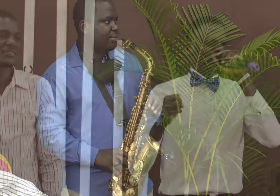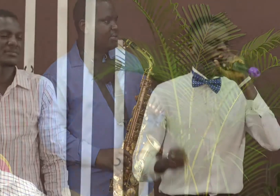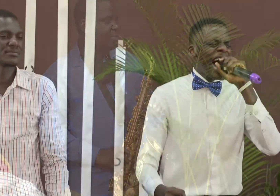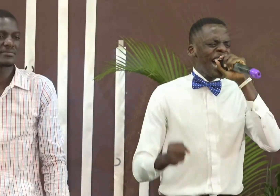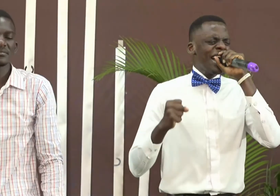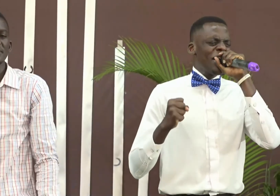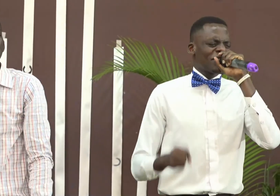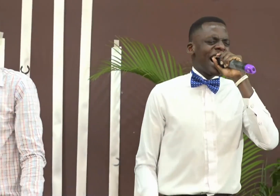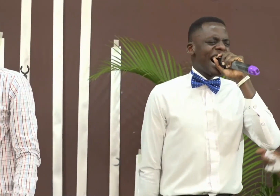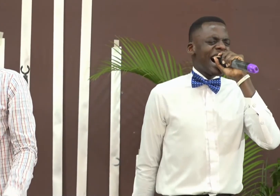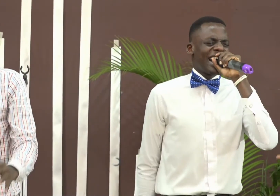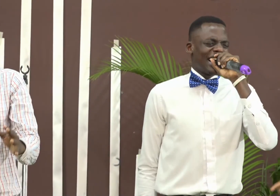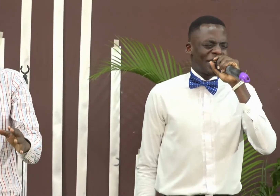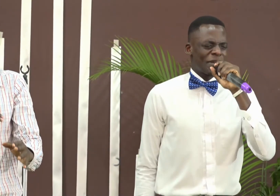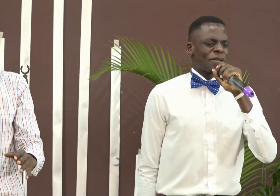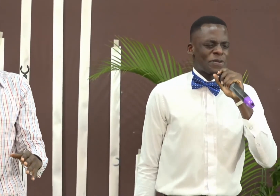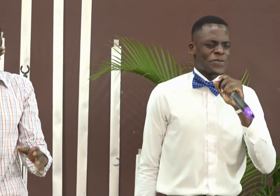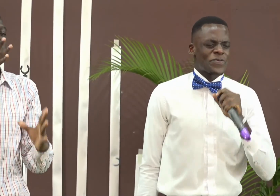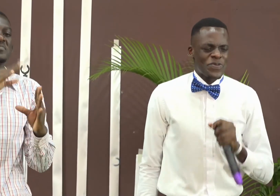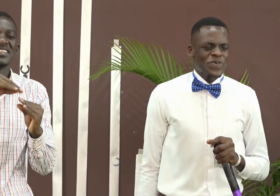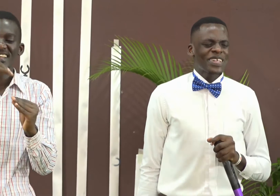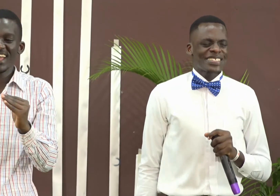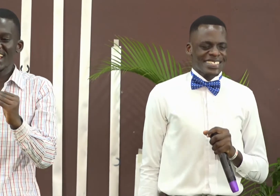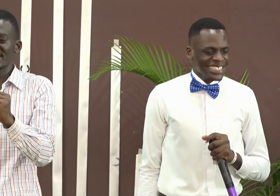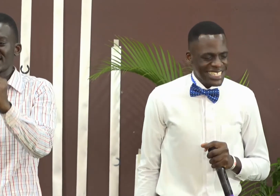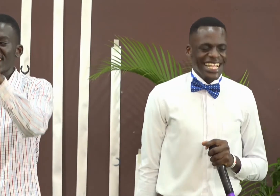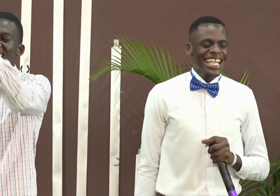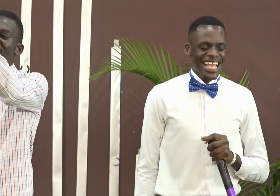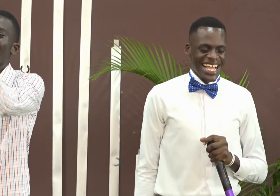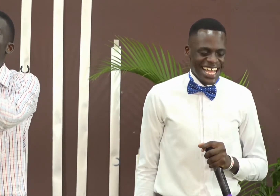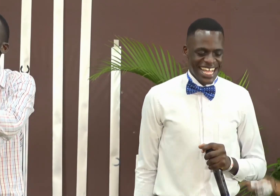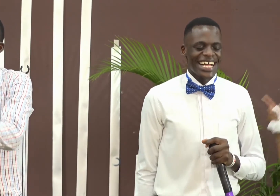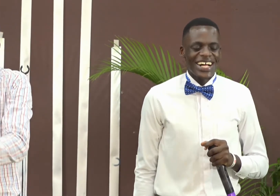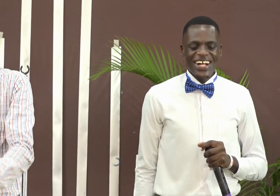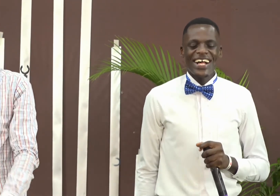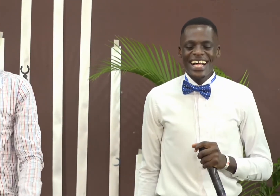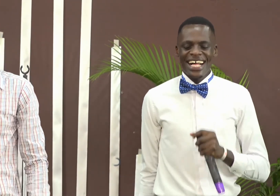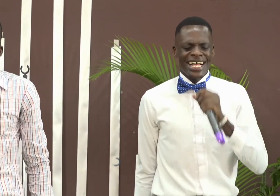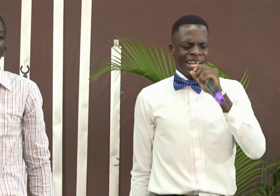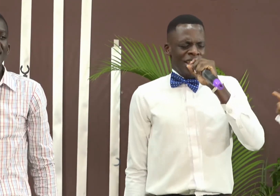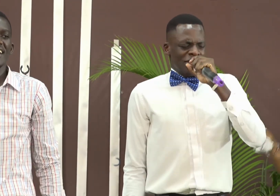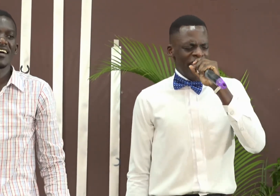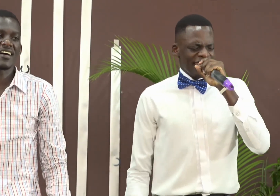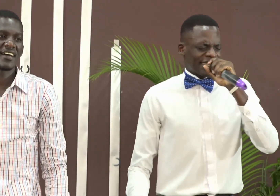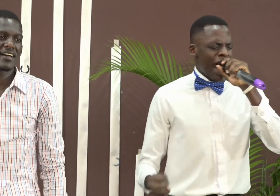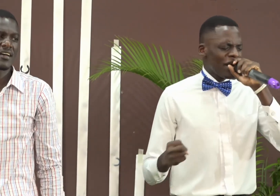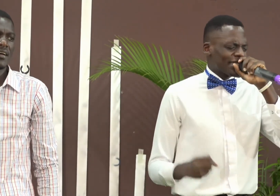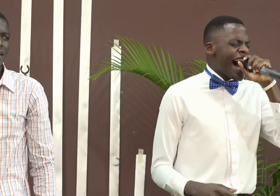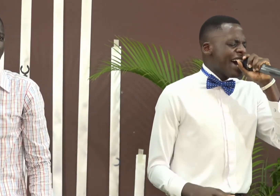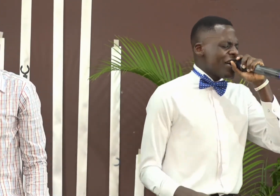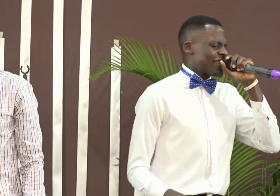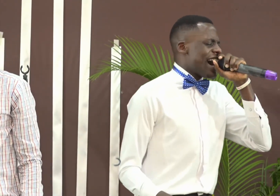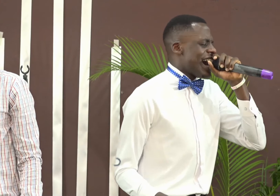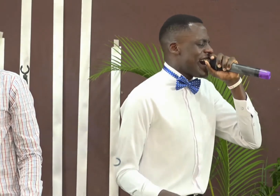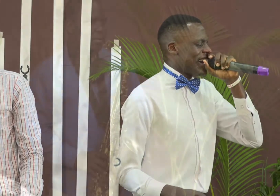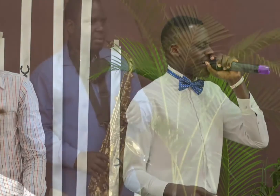am a child of God. I am a child of God. Yes, I'm a